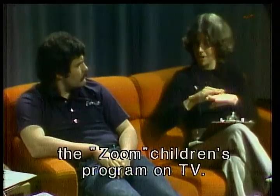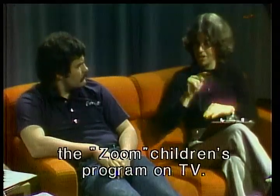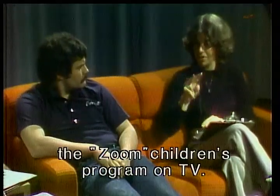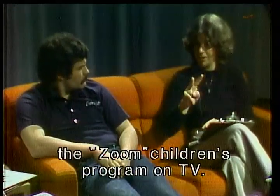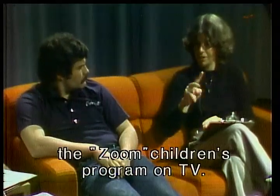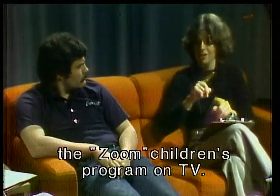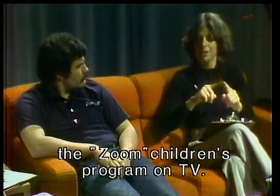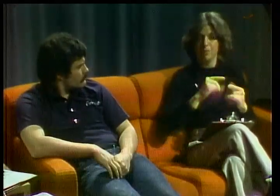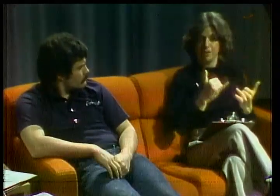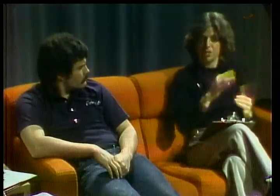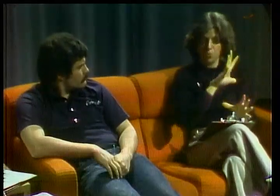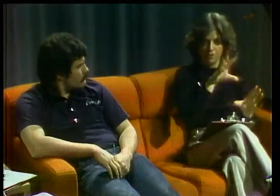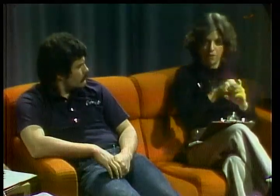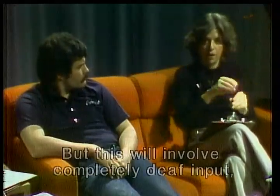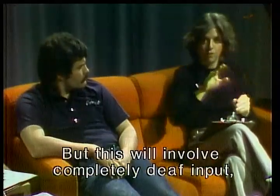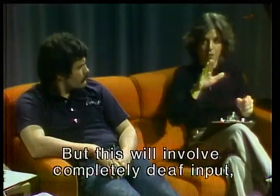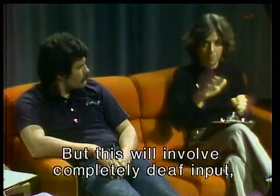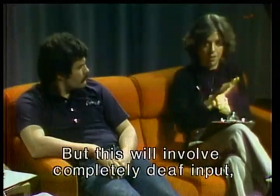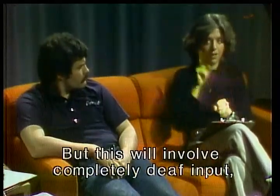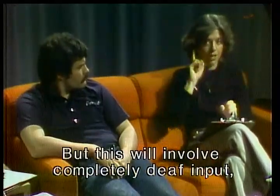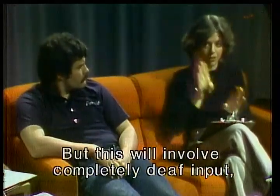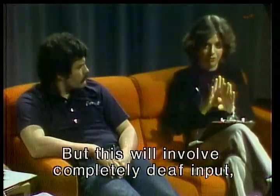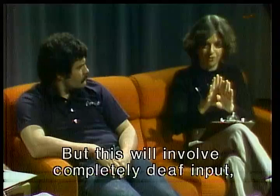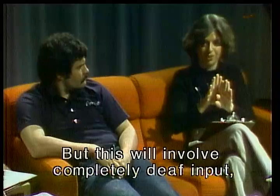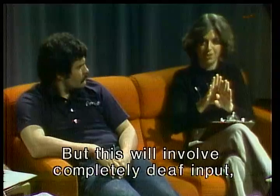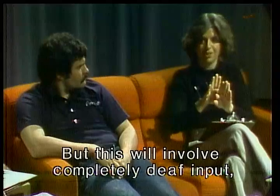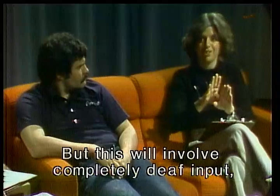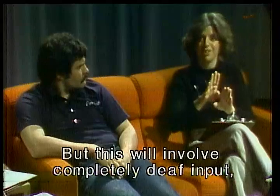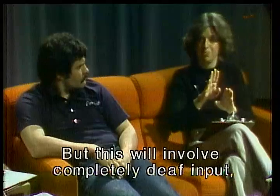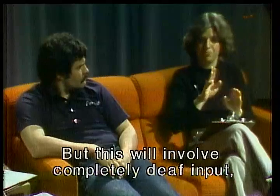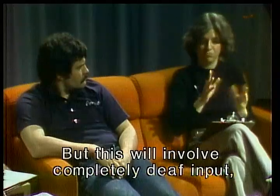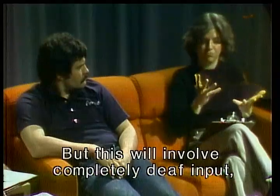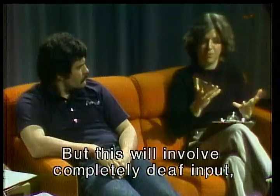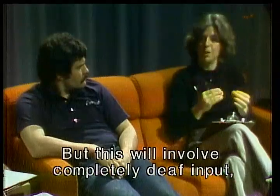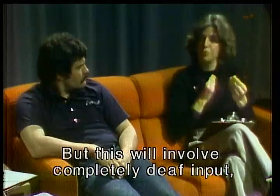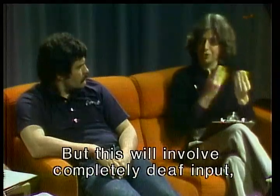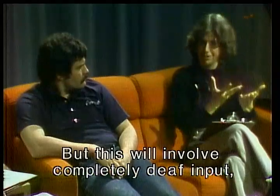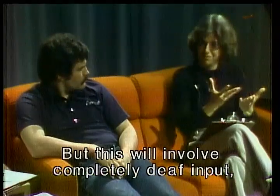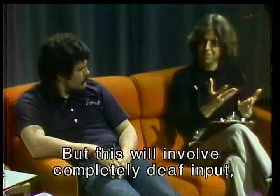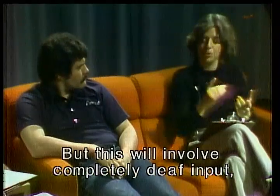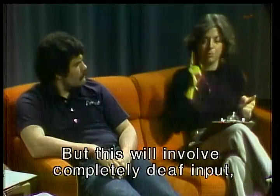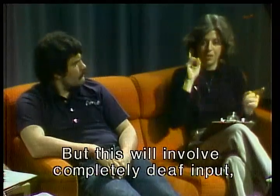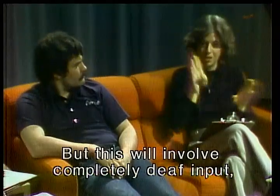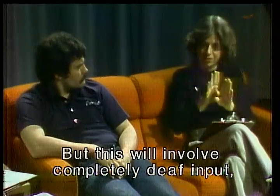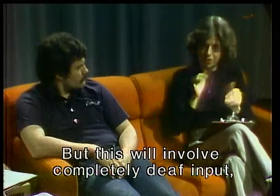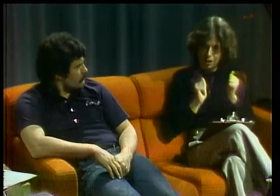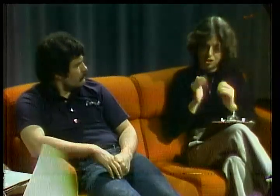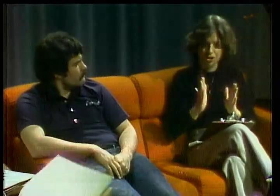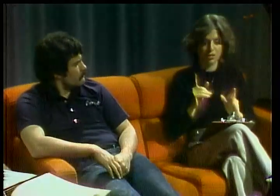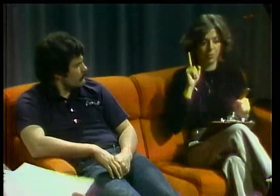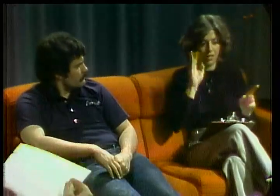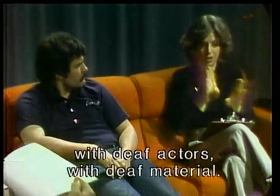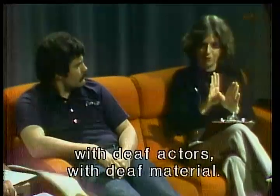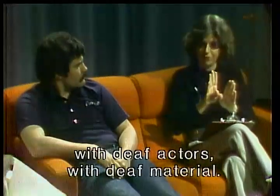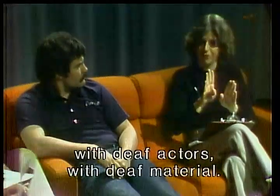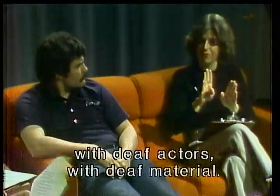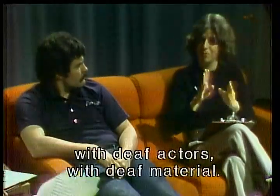TV, but this will involve completely deaf input. There will be deaf actors, there will be deaf